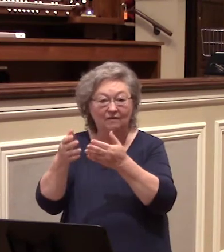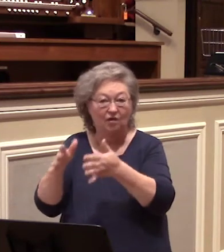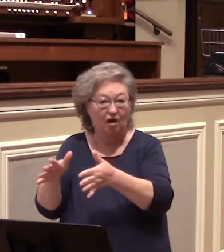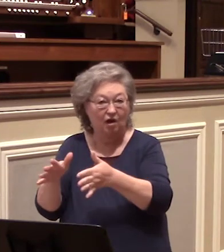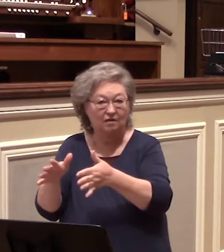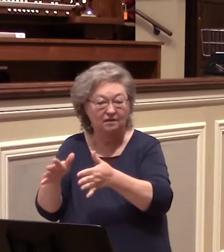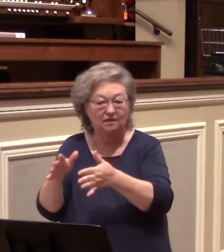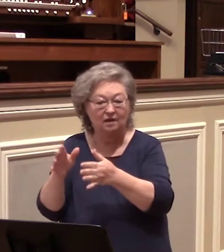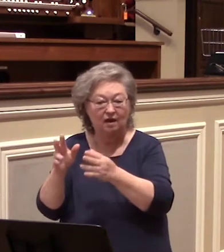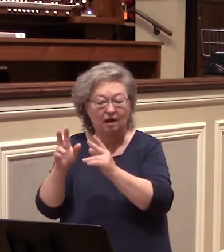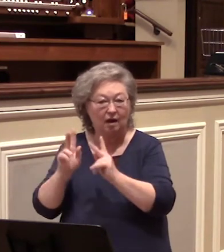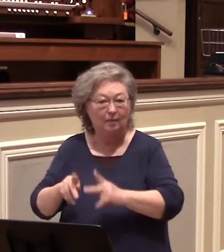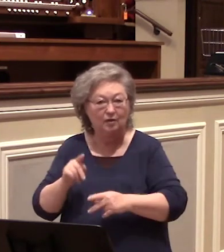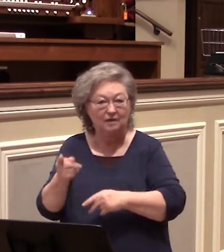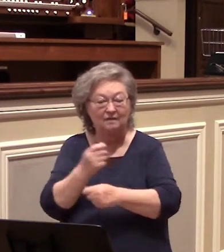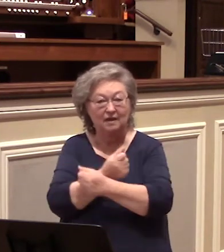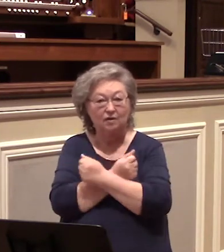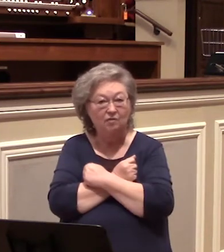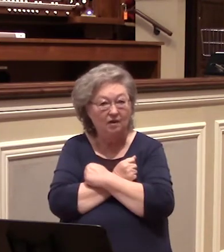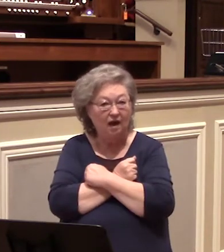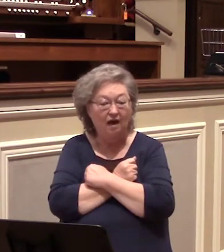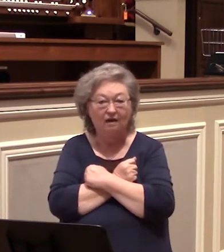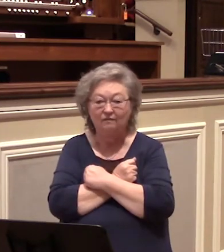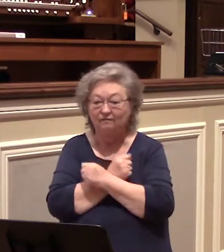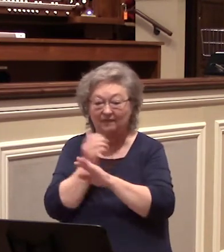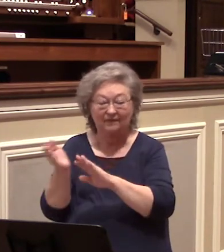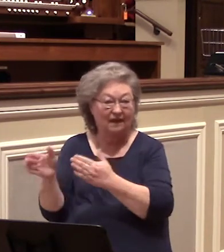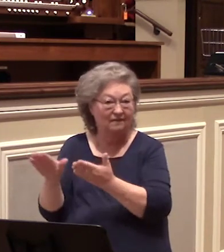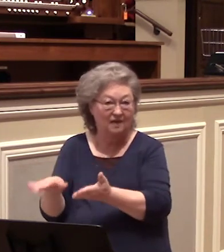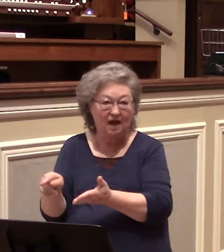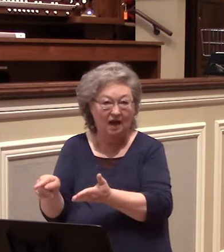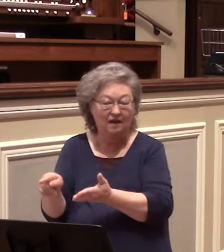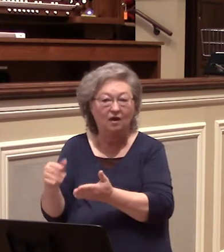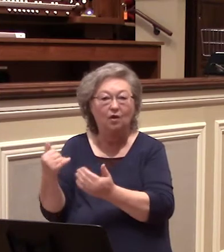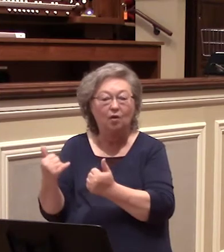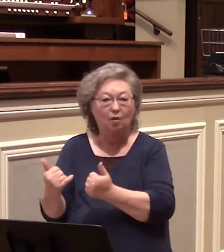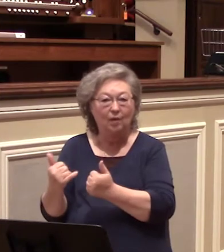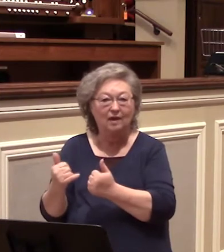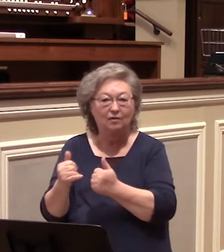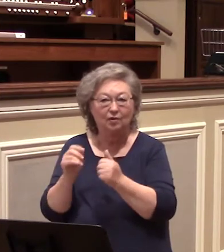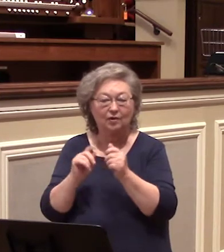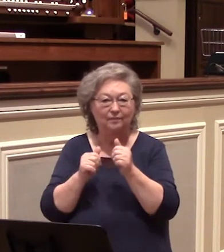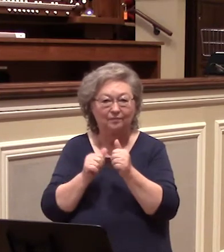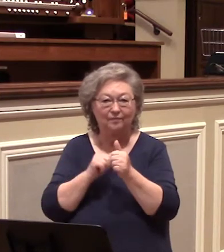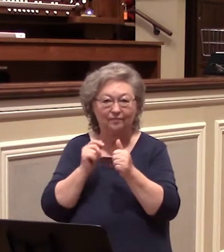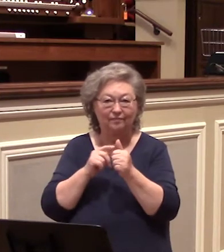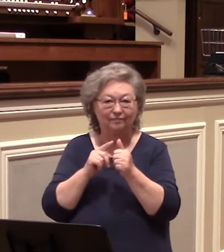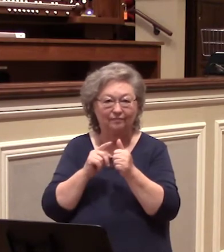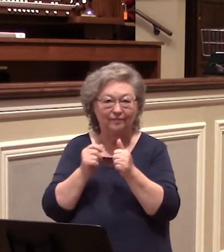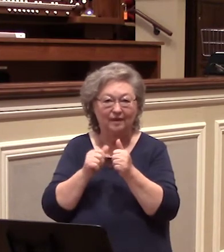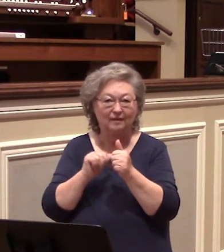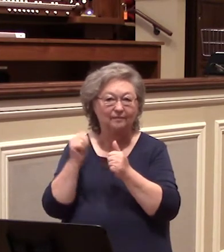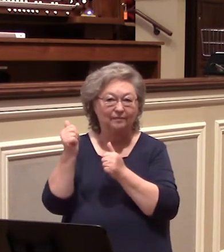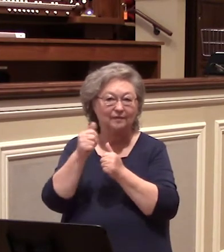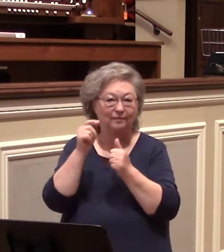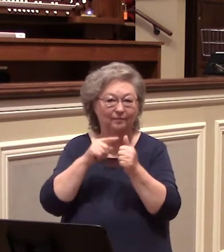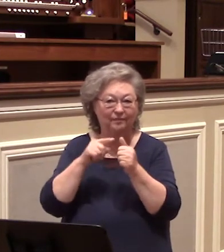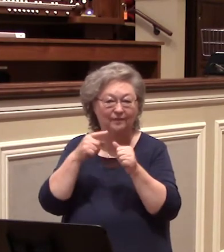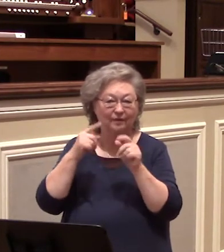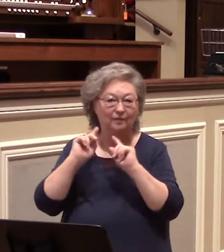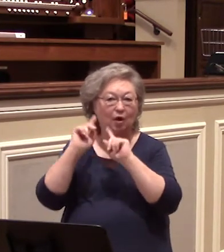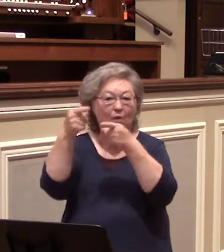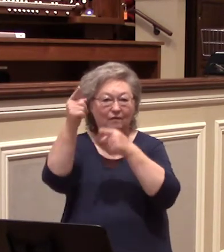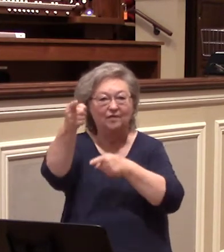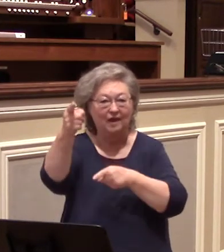or if you have someone in your family you'd like to recognize, it'll be right across the hall in the fellowship hall. You're welcome to join us at 11 o'clock. There won't be